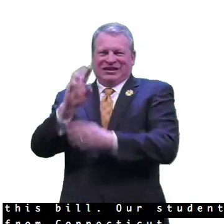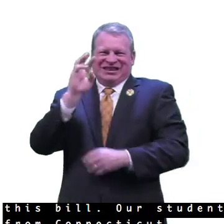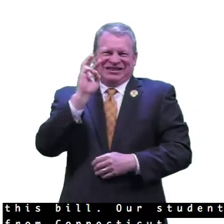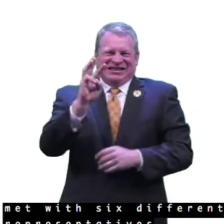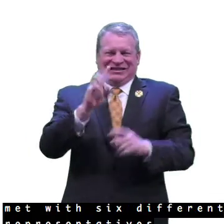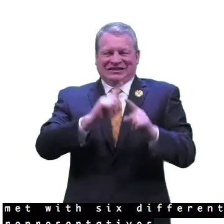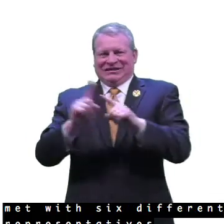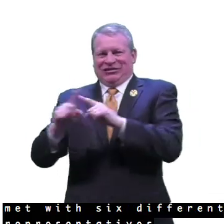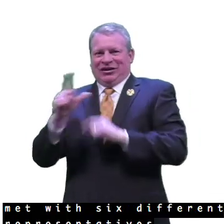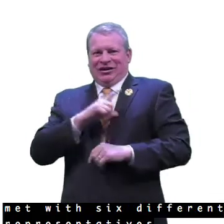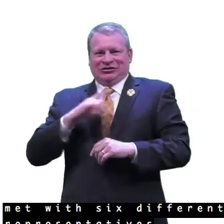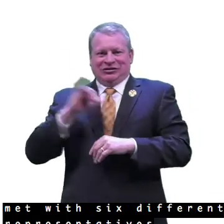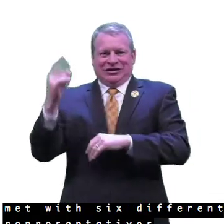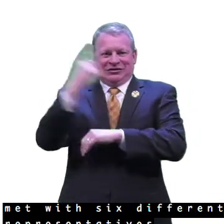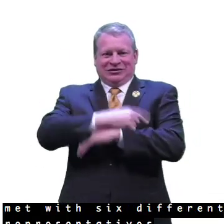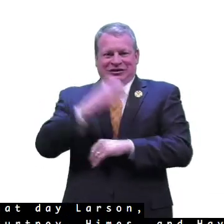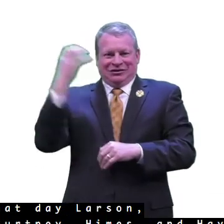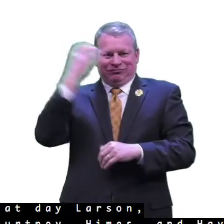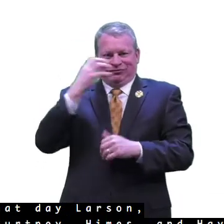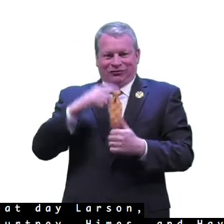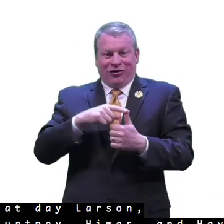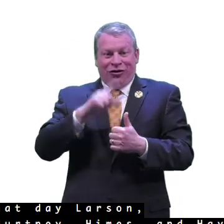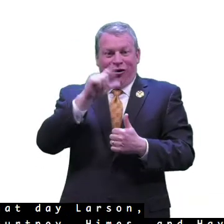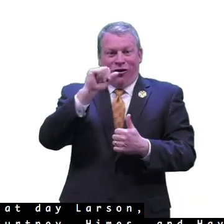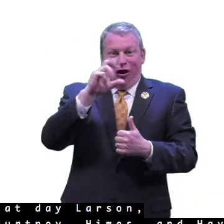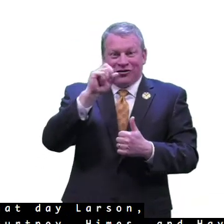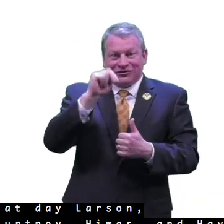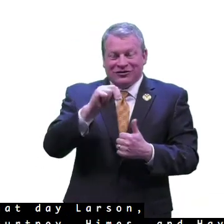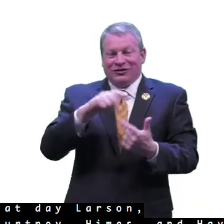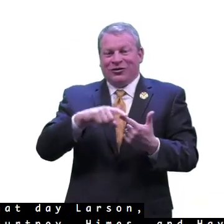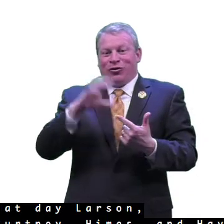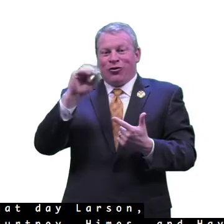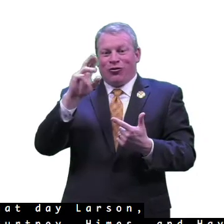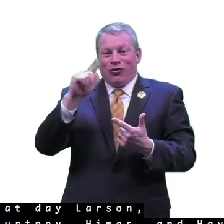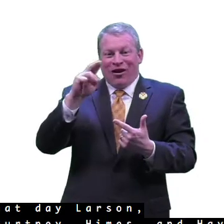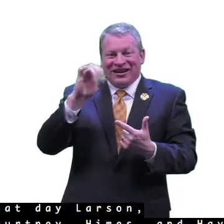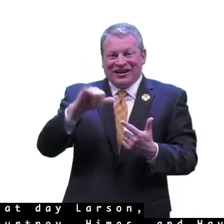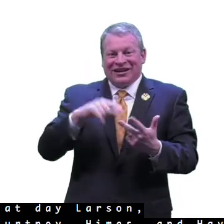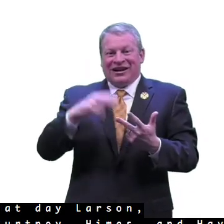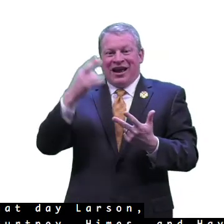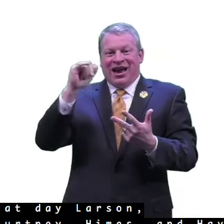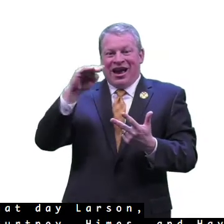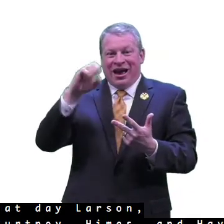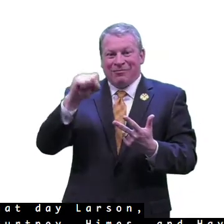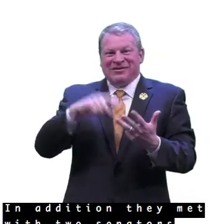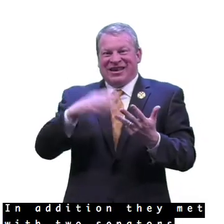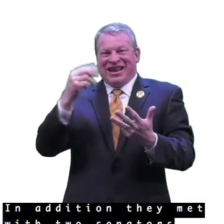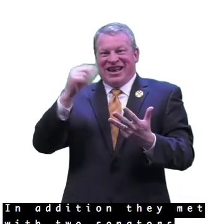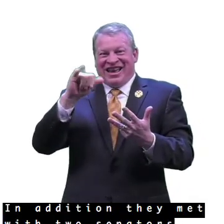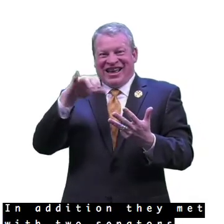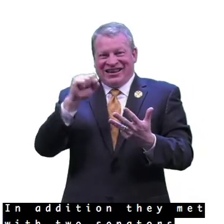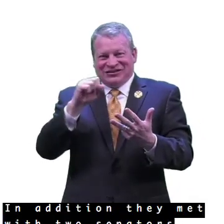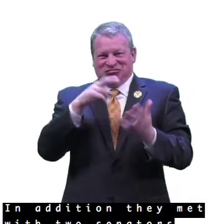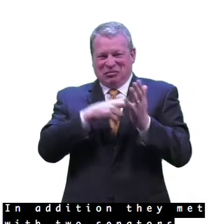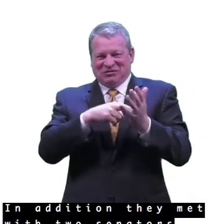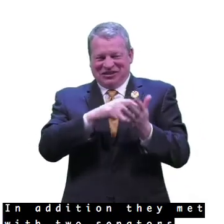Connecticut met with 6 different representatives that day: Larson, Courtney, Himes, and Hayes. In addition, they met